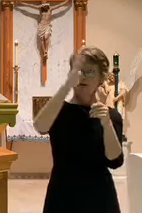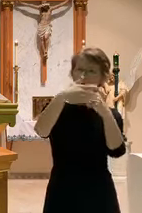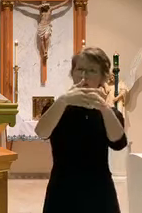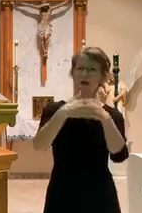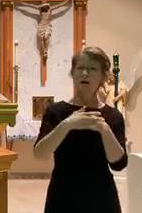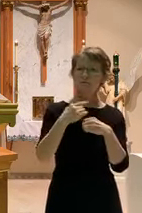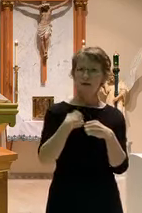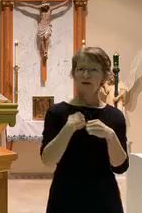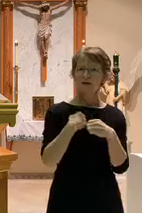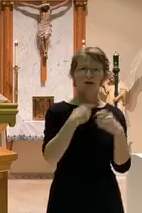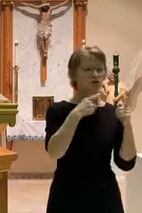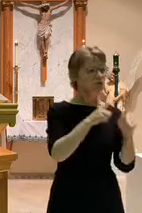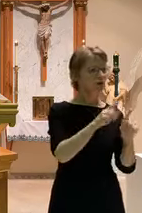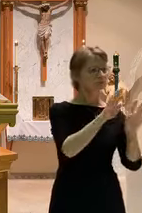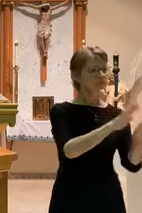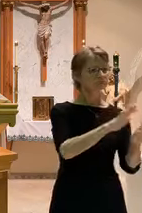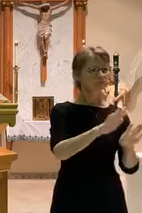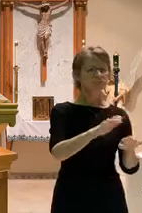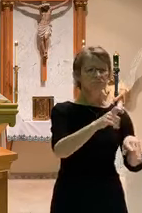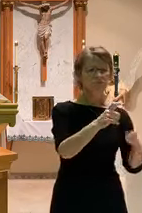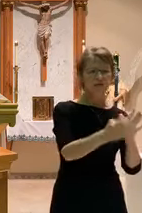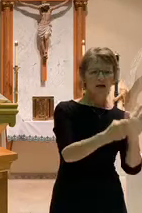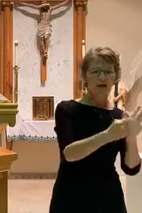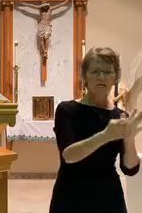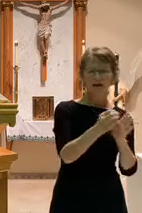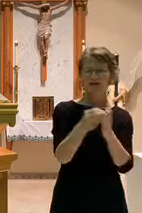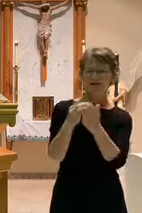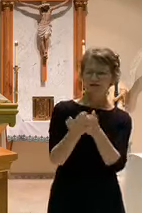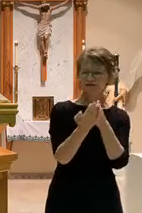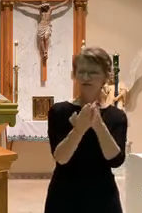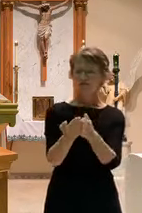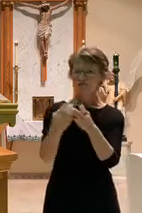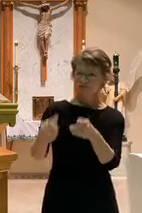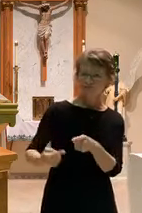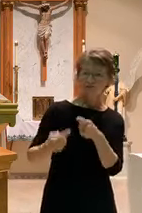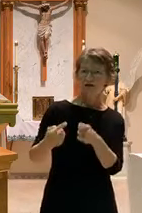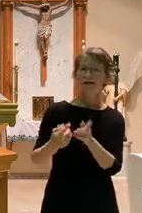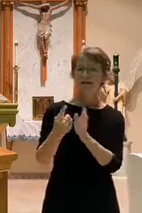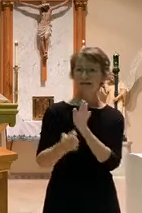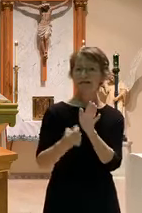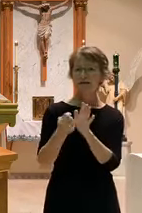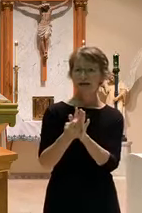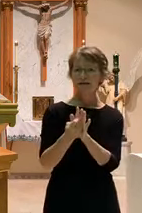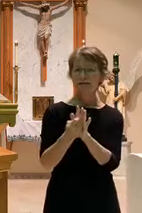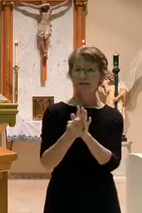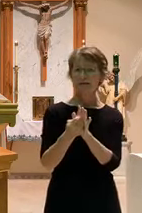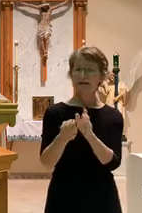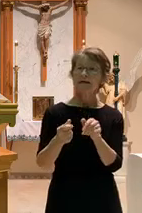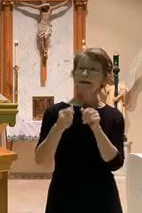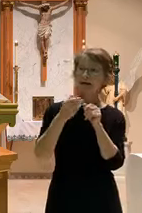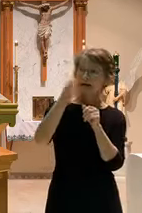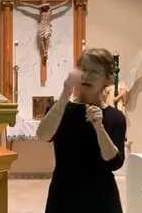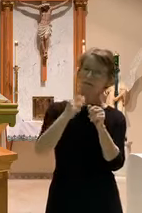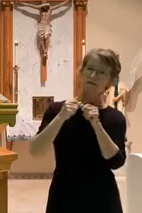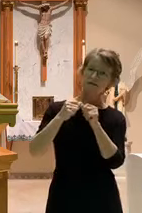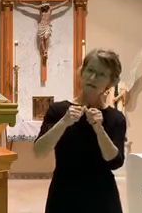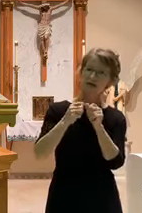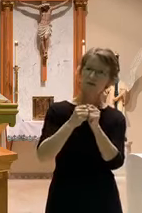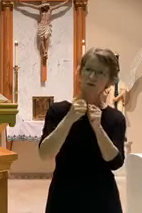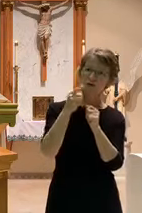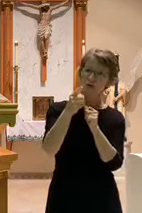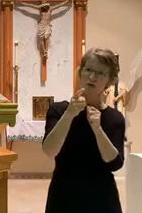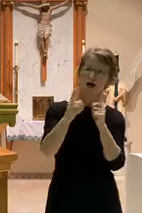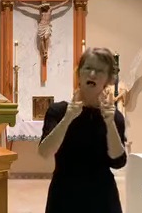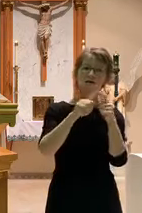By taking on the wood of the cross, he will help you and I remain on board safely